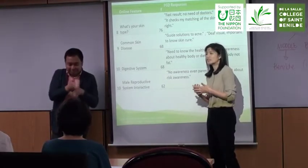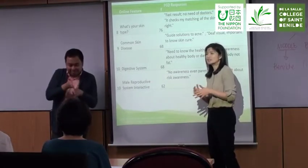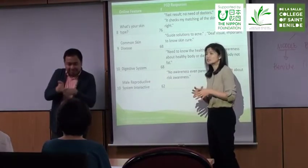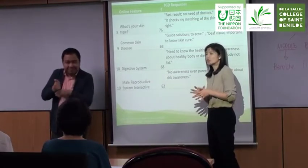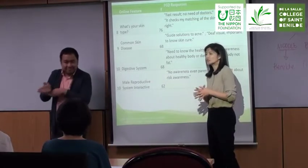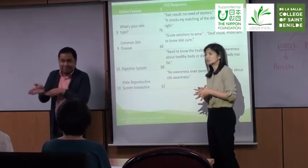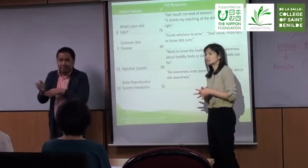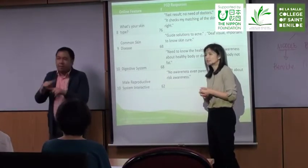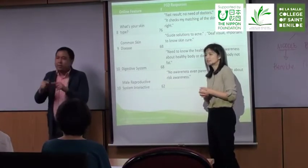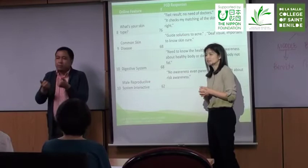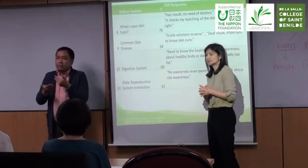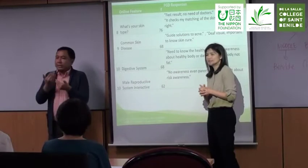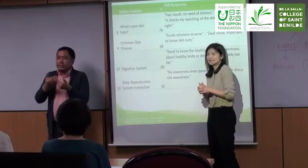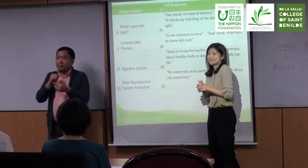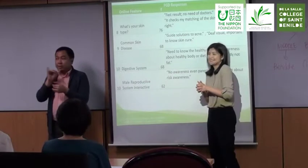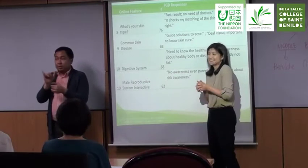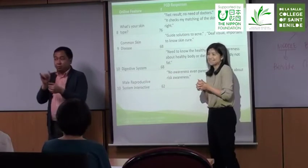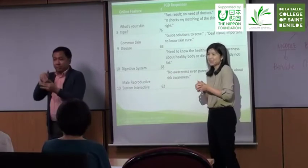ones, not like the doctor,